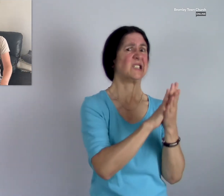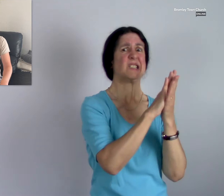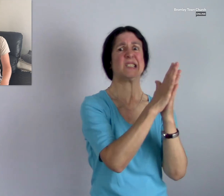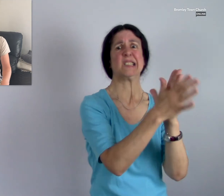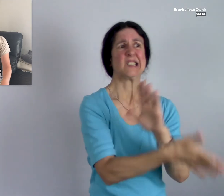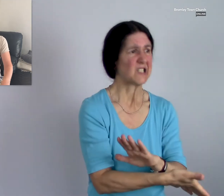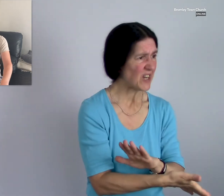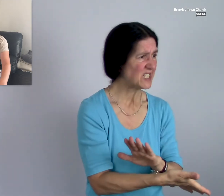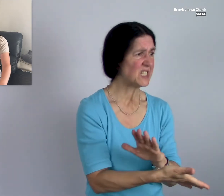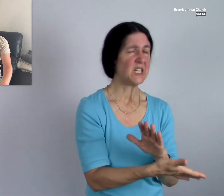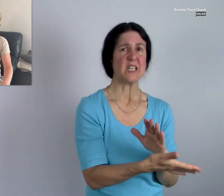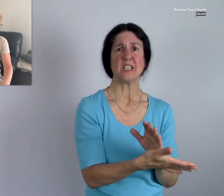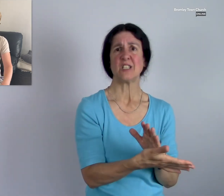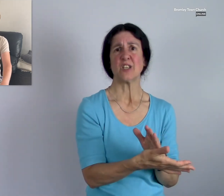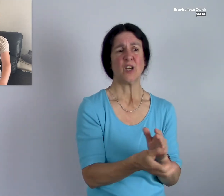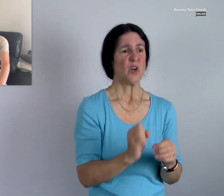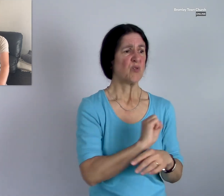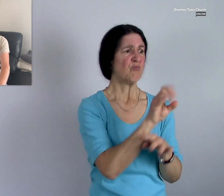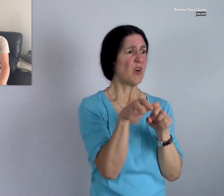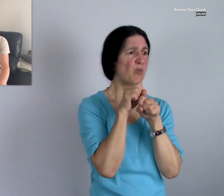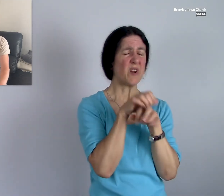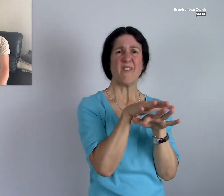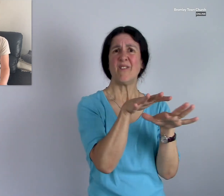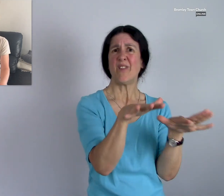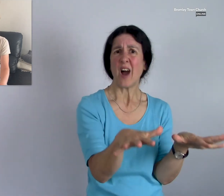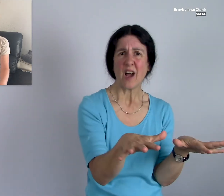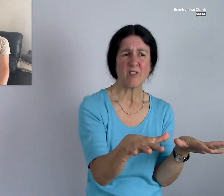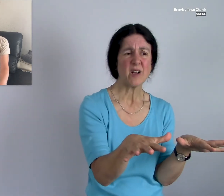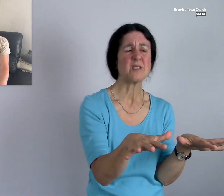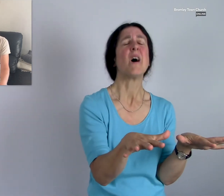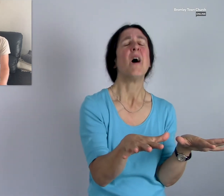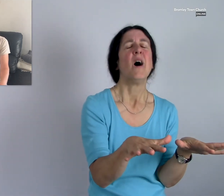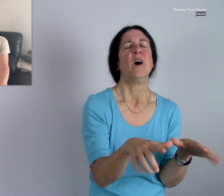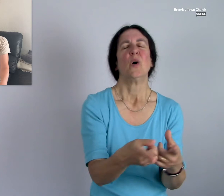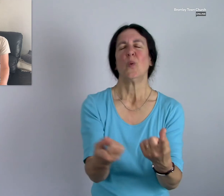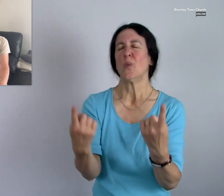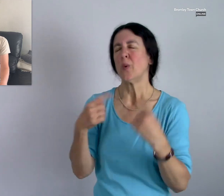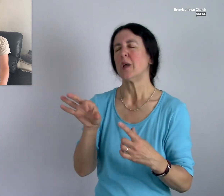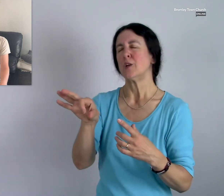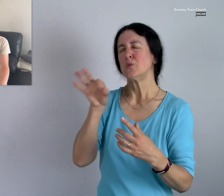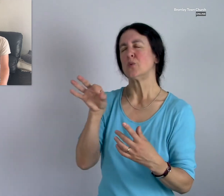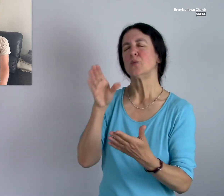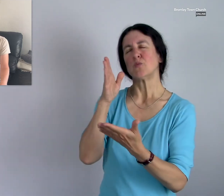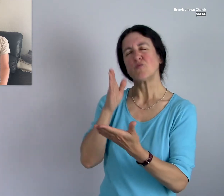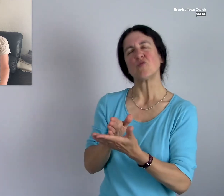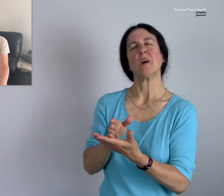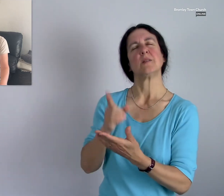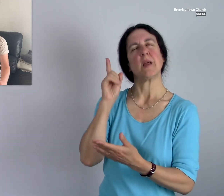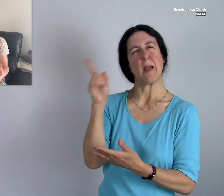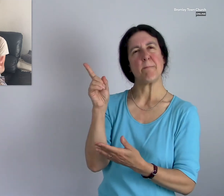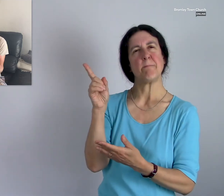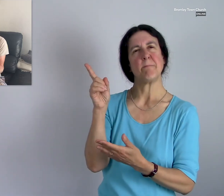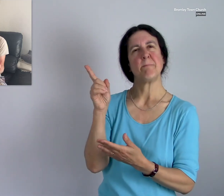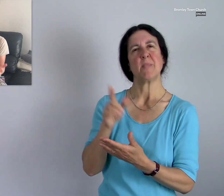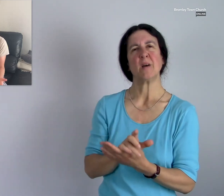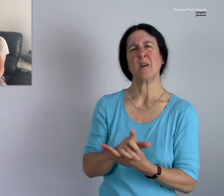despite tragedies and obviously the virus, we're choosing to trust the Lord. We've seen God make a way for us as we